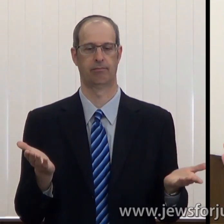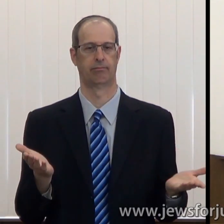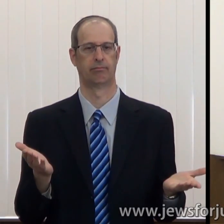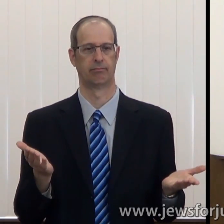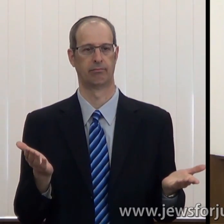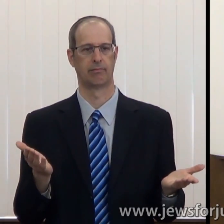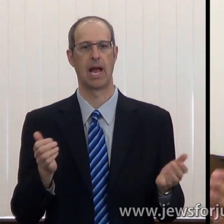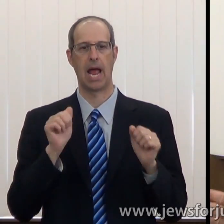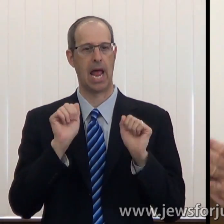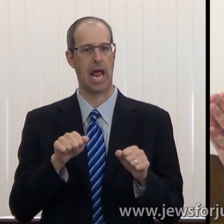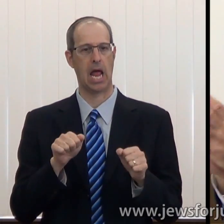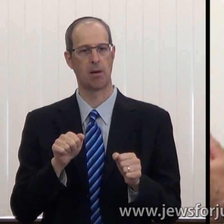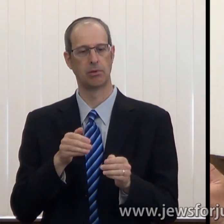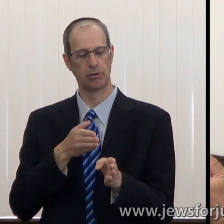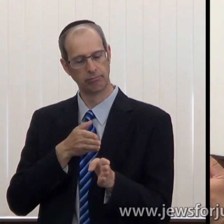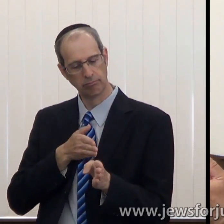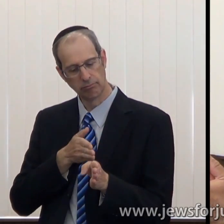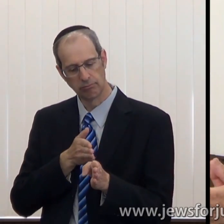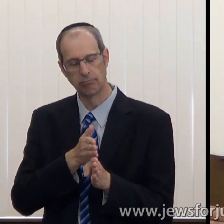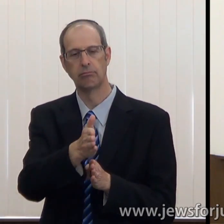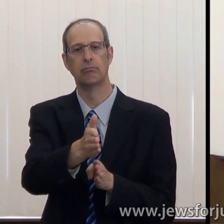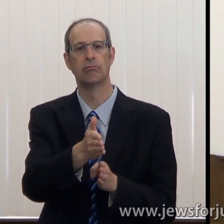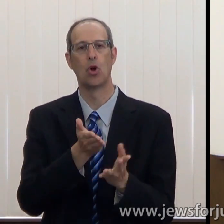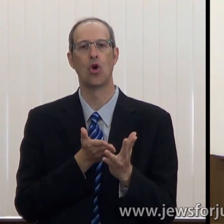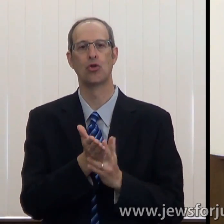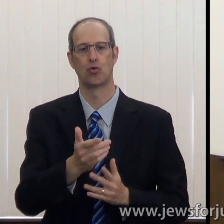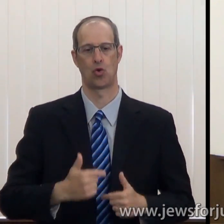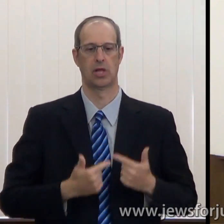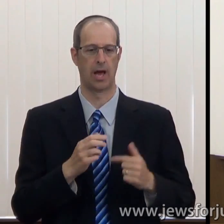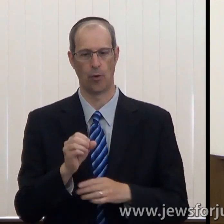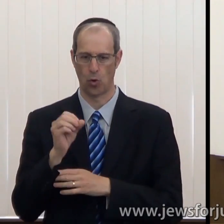you're able to go through life okay.